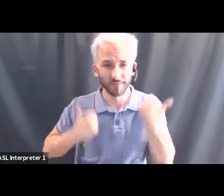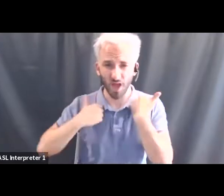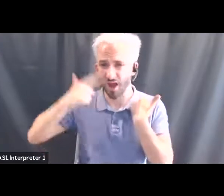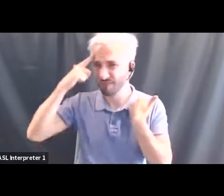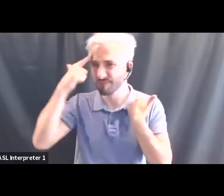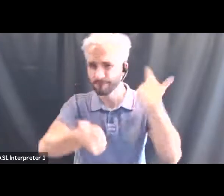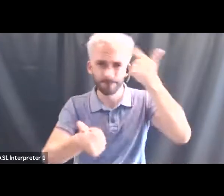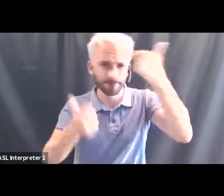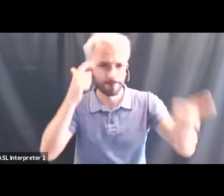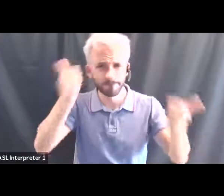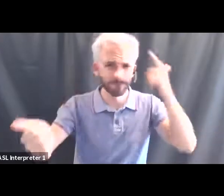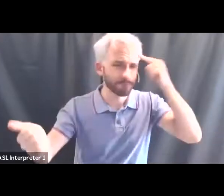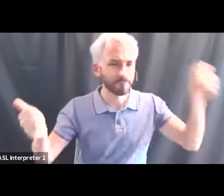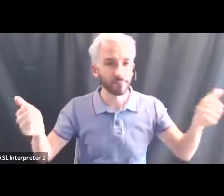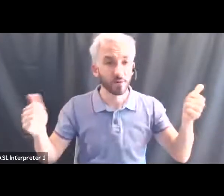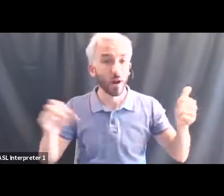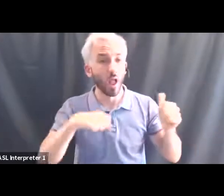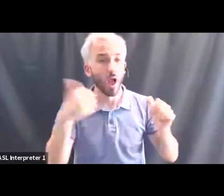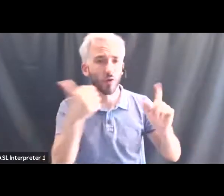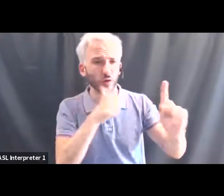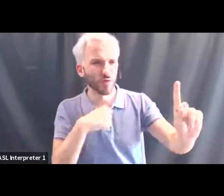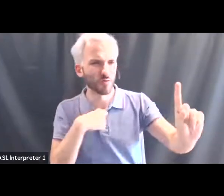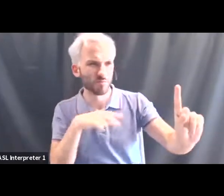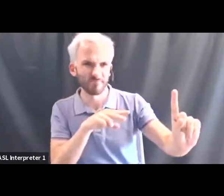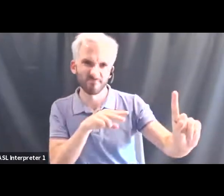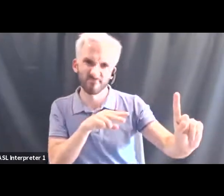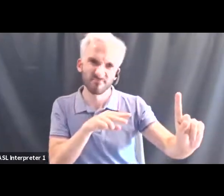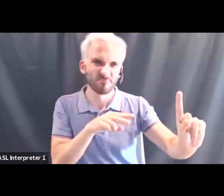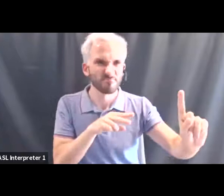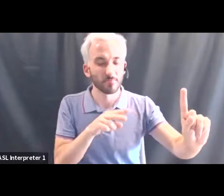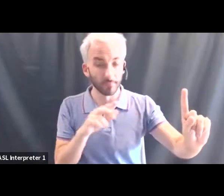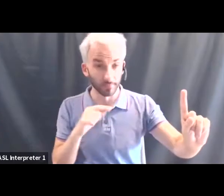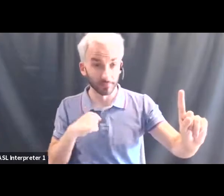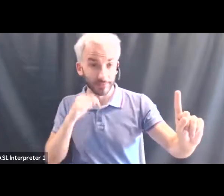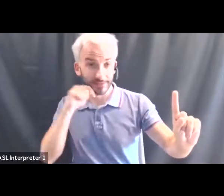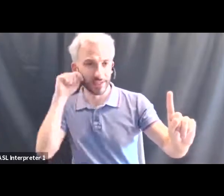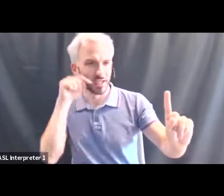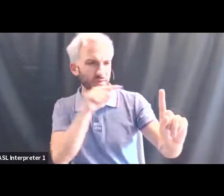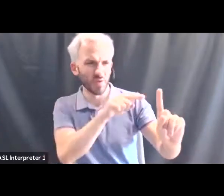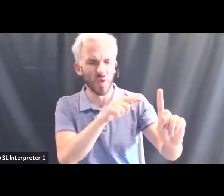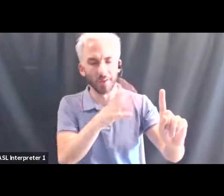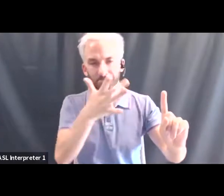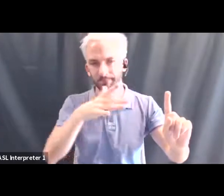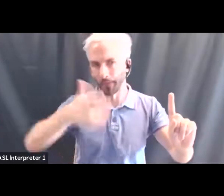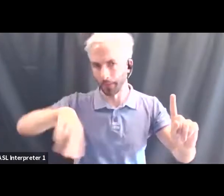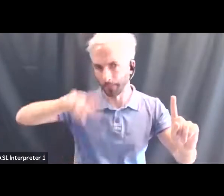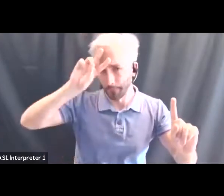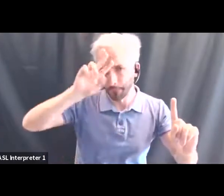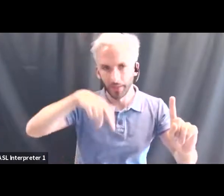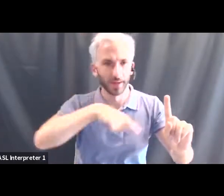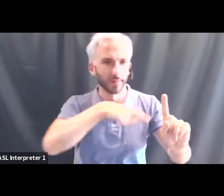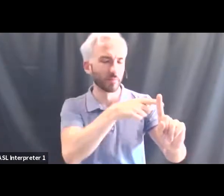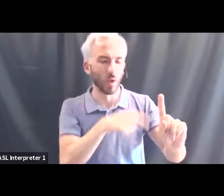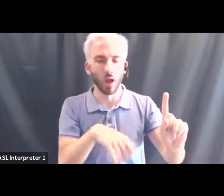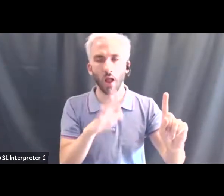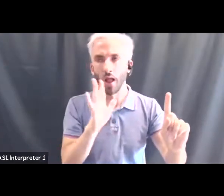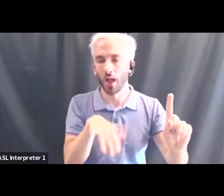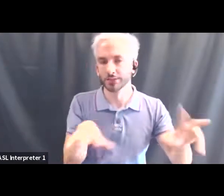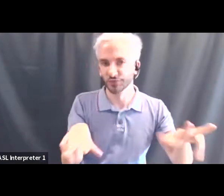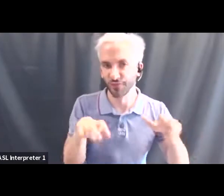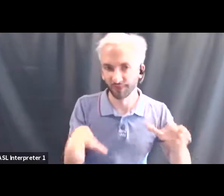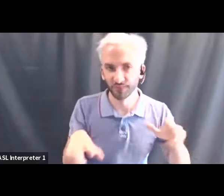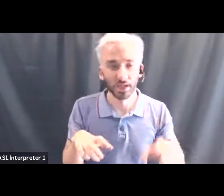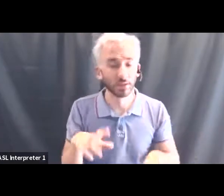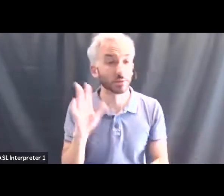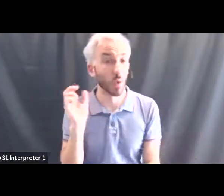other girls as an adolescent. I used to think other girls were vapid and shallow, and that it was okay if I was ugly because